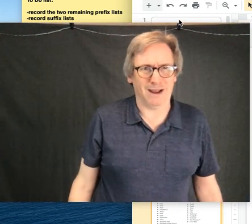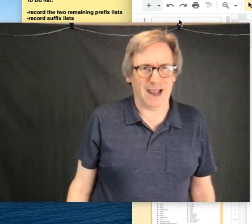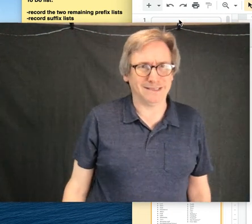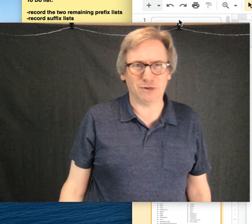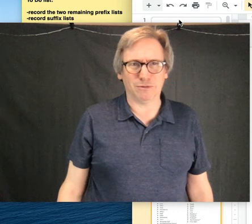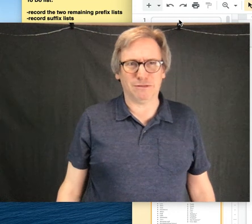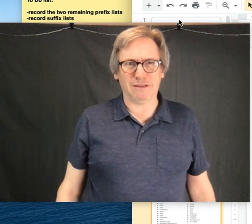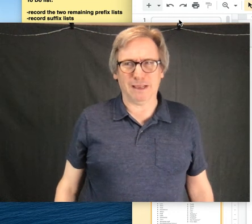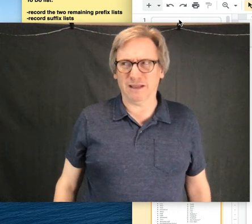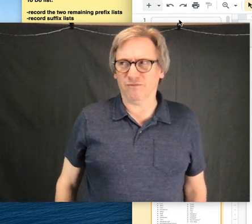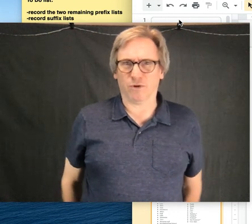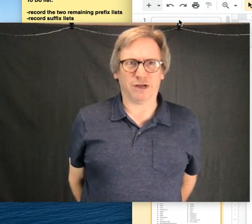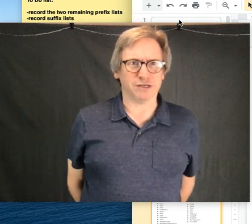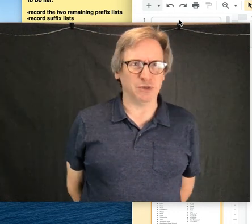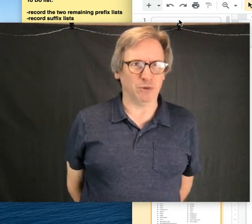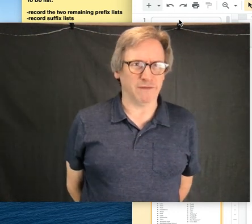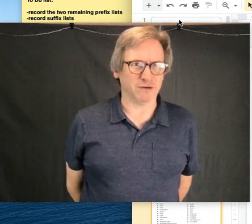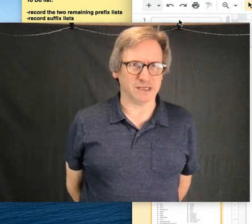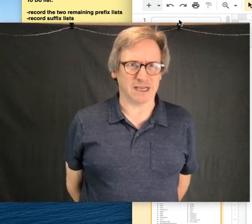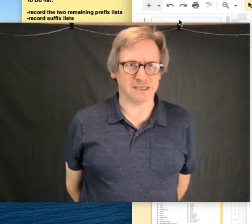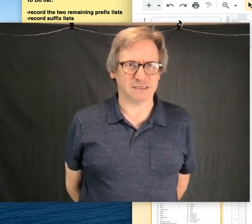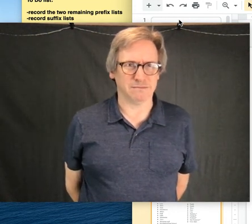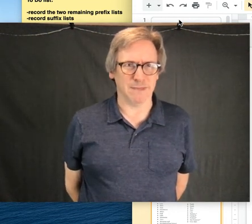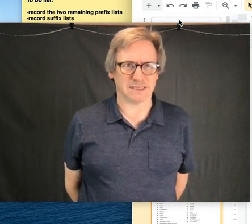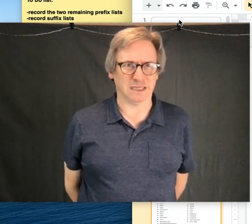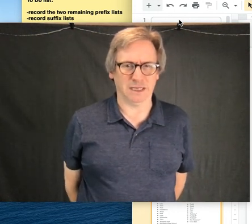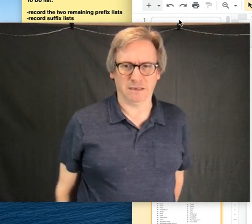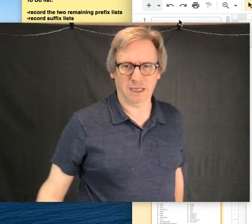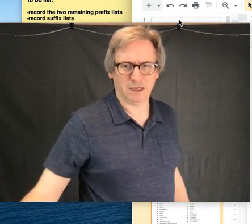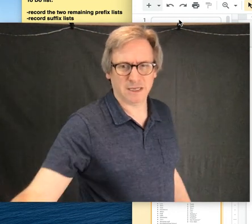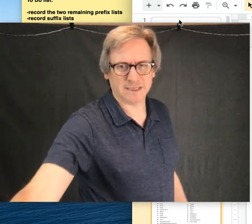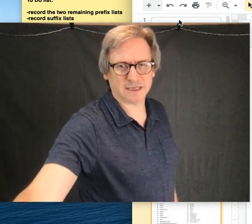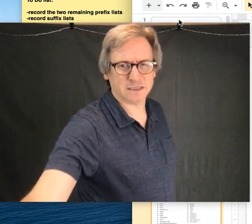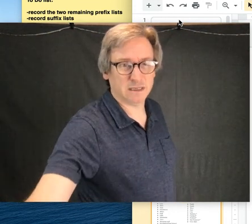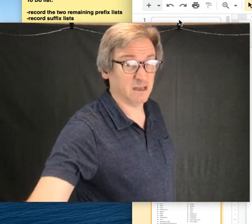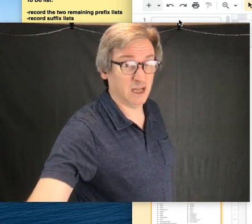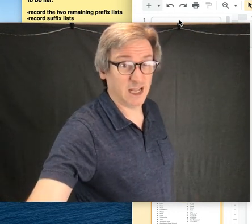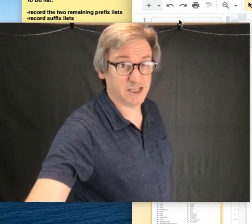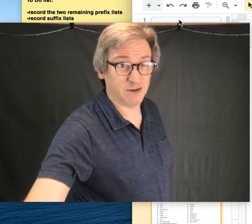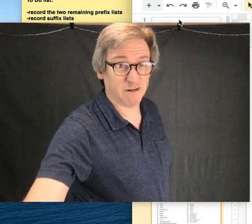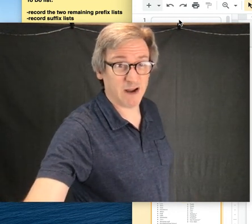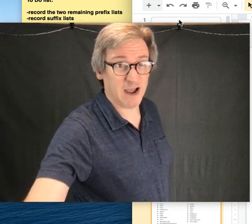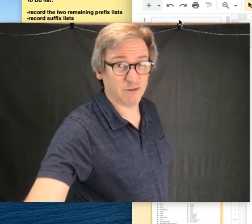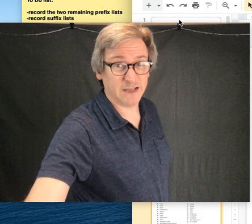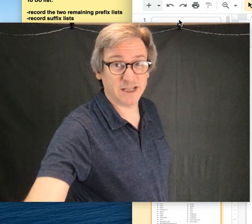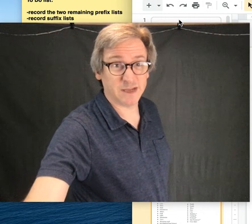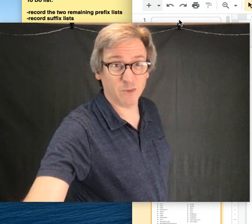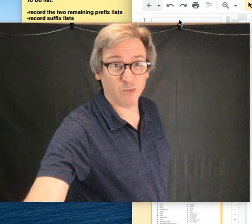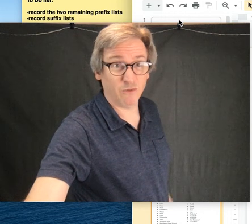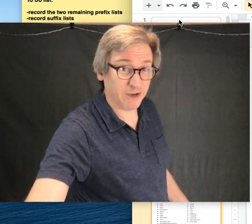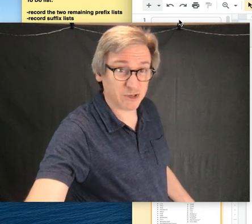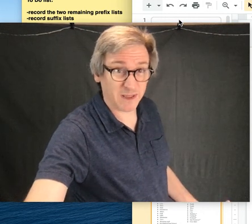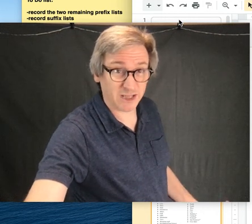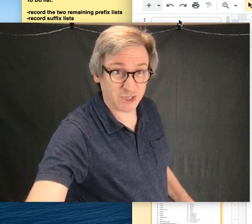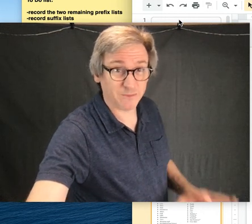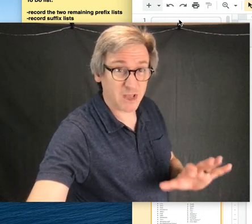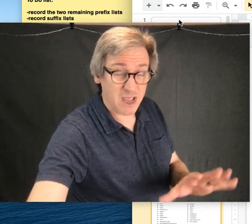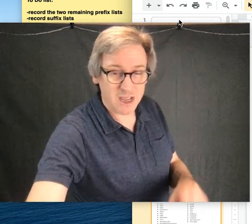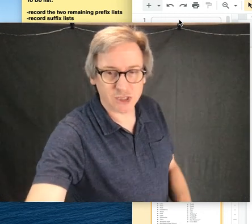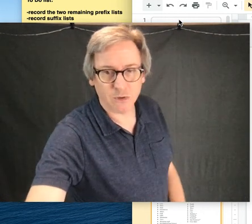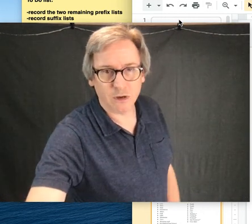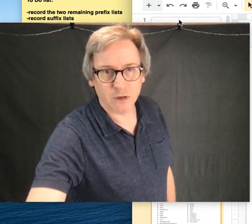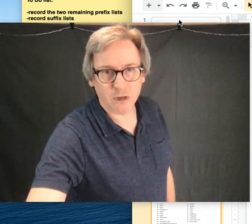But I don't think in 4 years you will ever discuss Massillon in context unless you're out and then someone will fingerspell it to